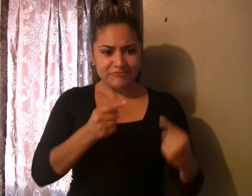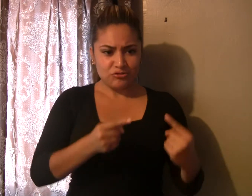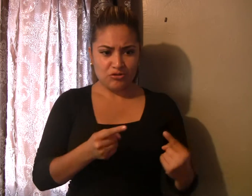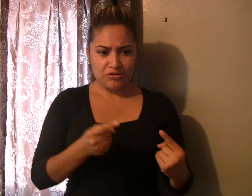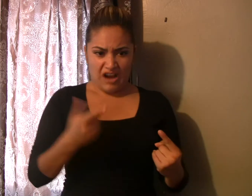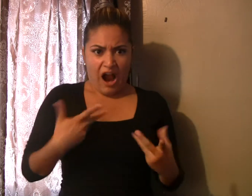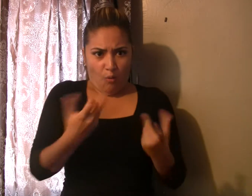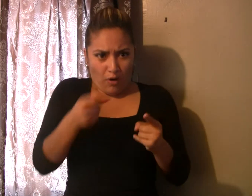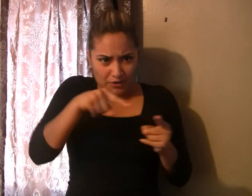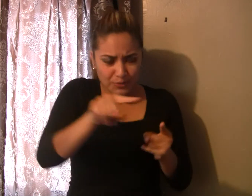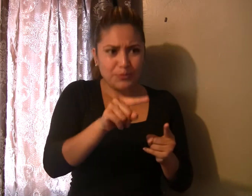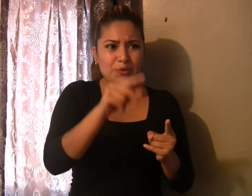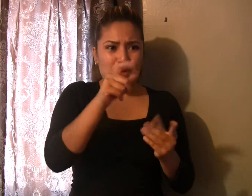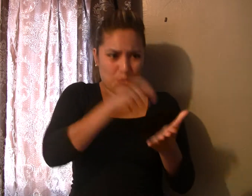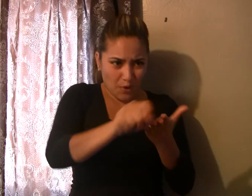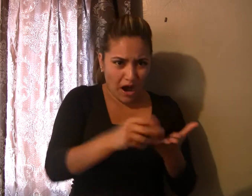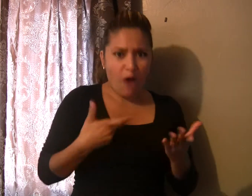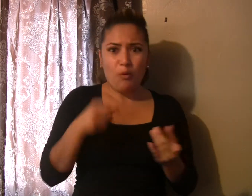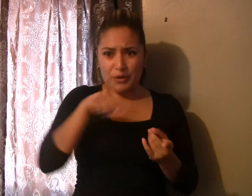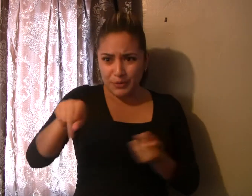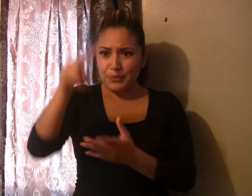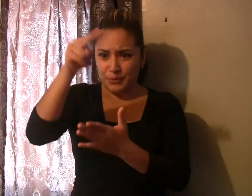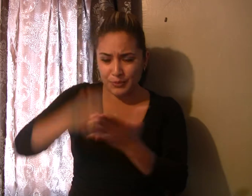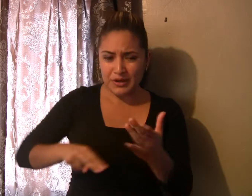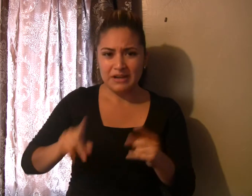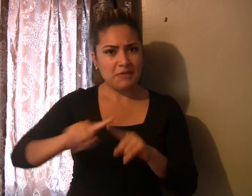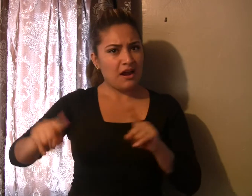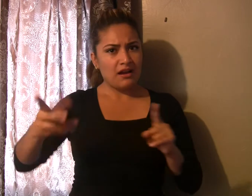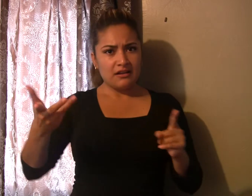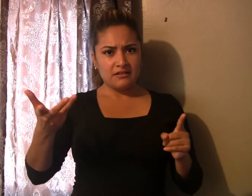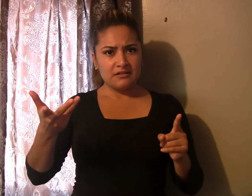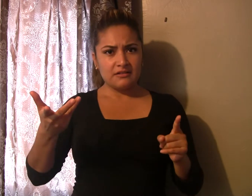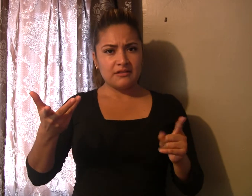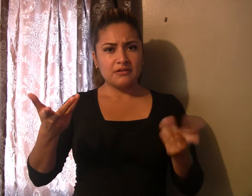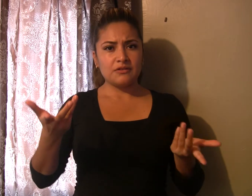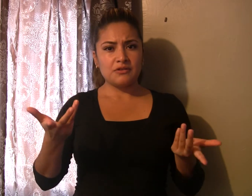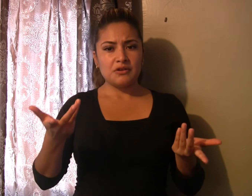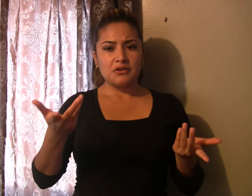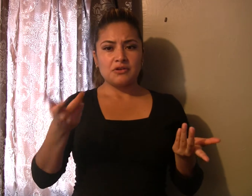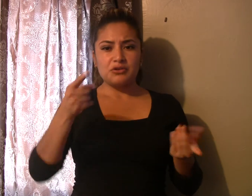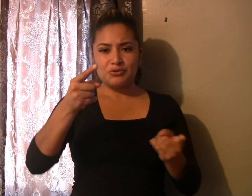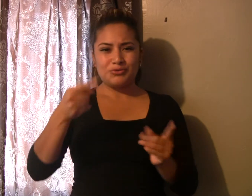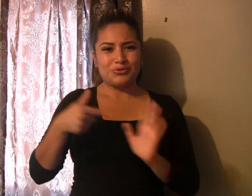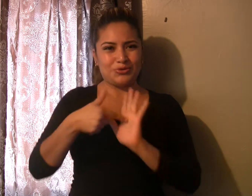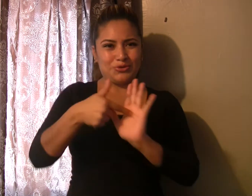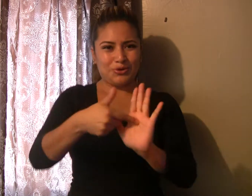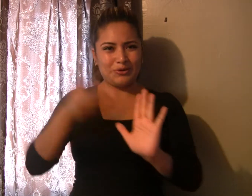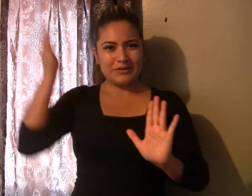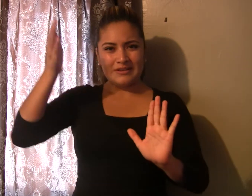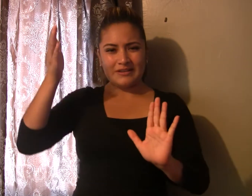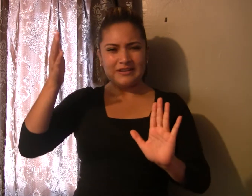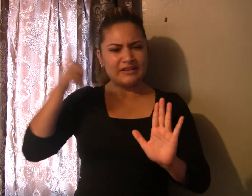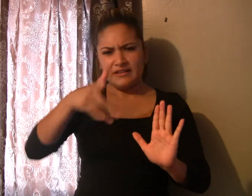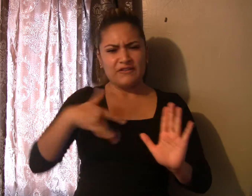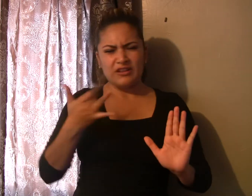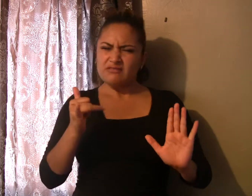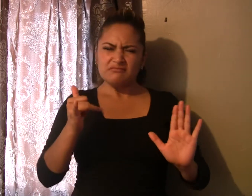students to read, but you end up kind of giving them a mixed bag of reading assignments that don't have any real coherence